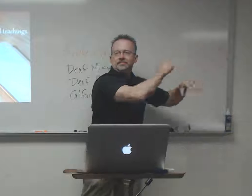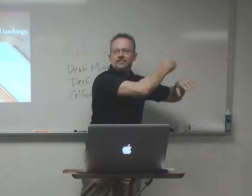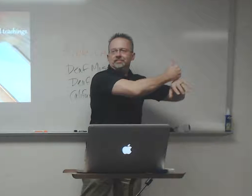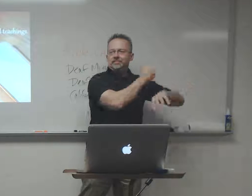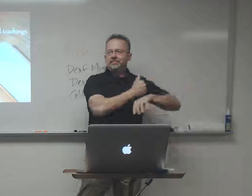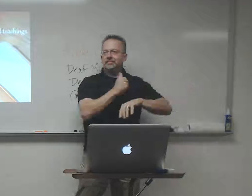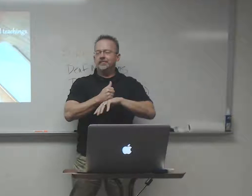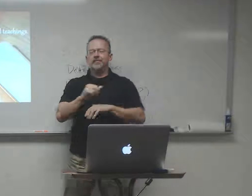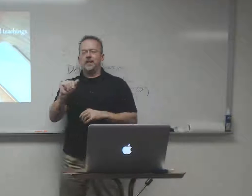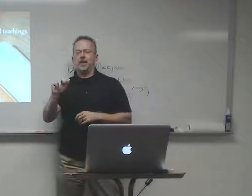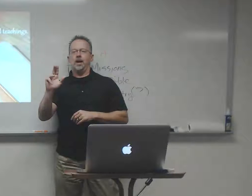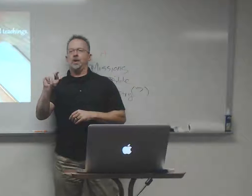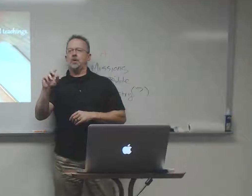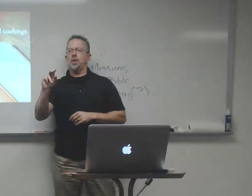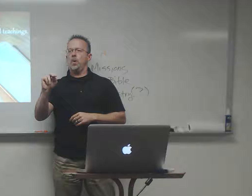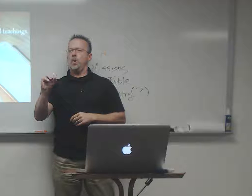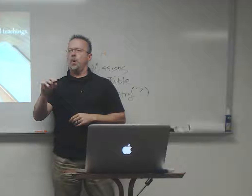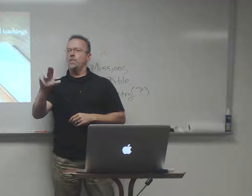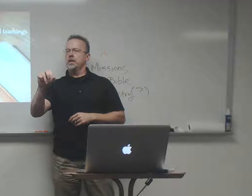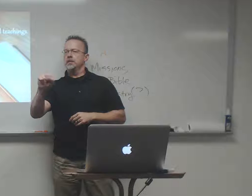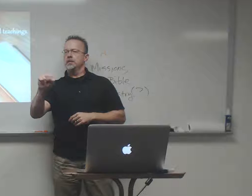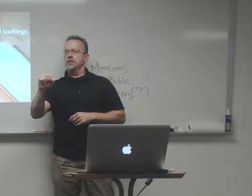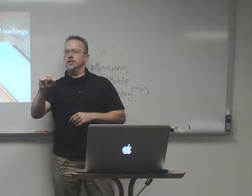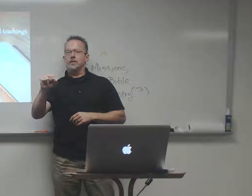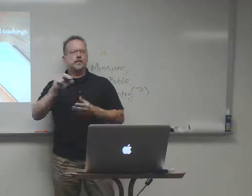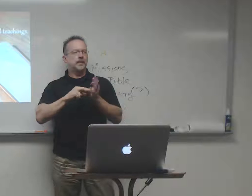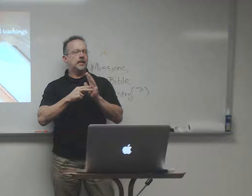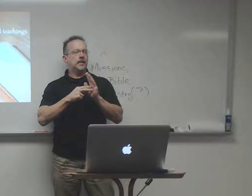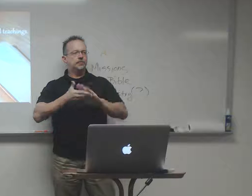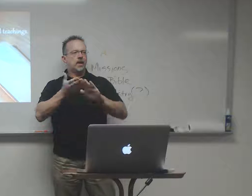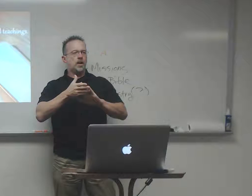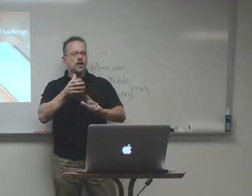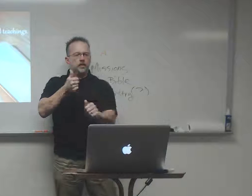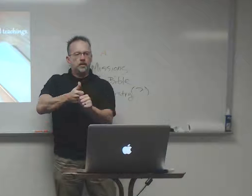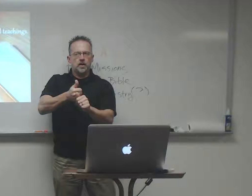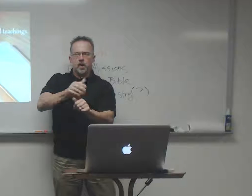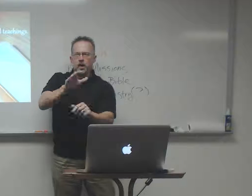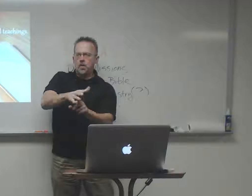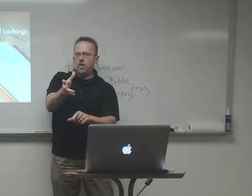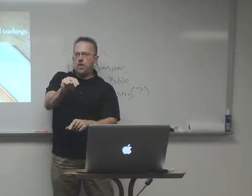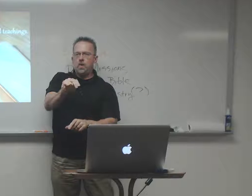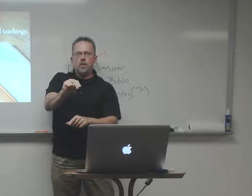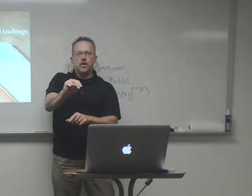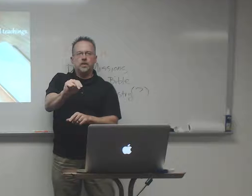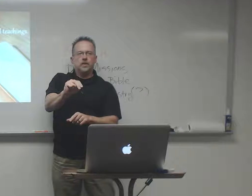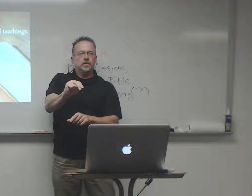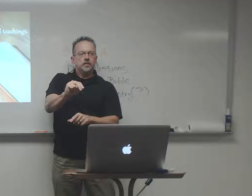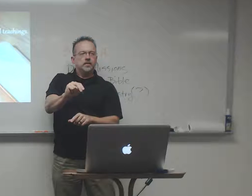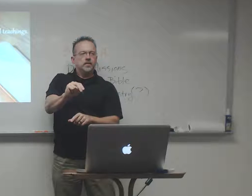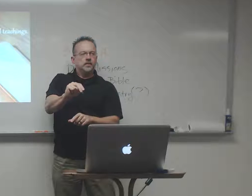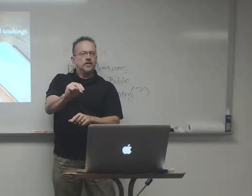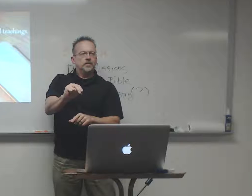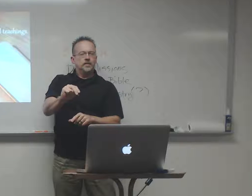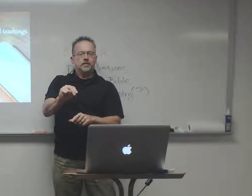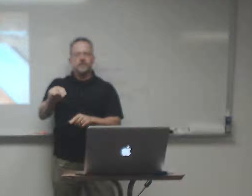are separated, that we're autonomous. That means that everyone controls their own